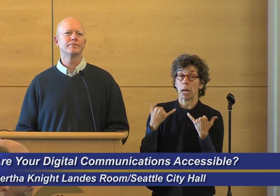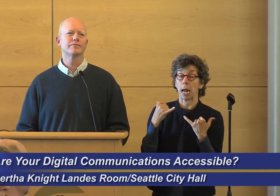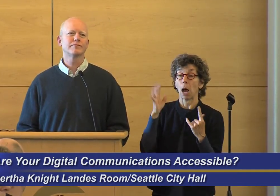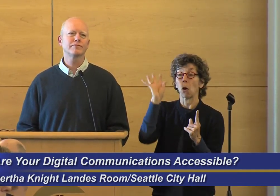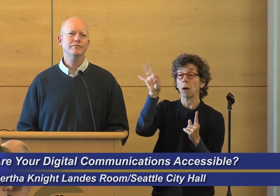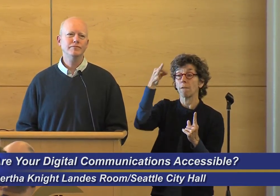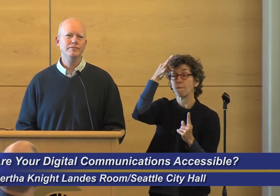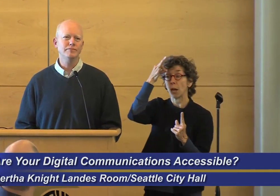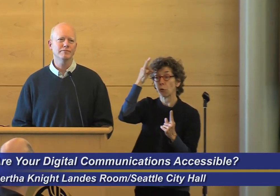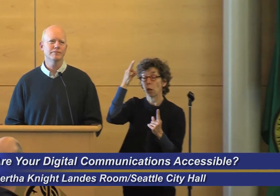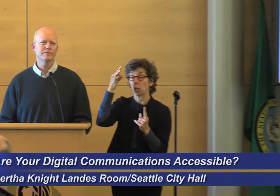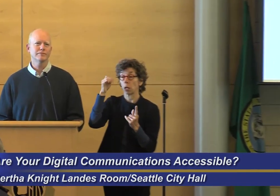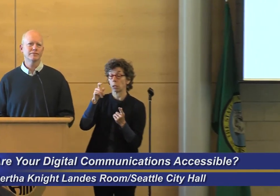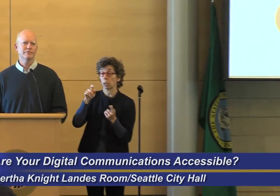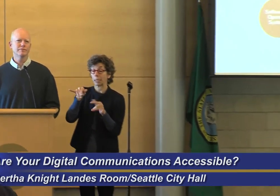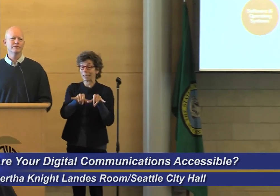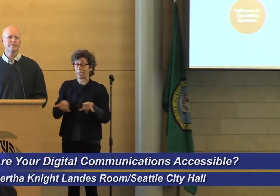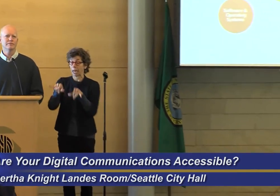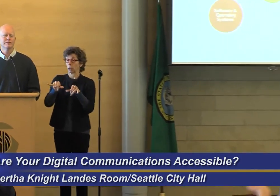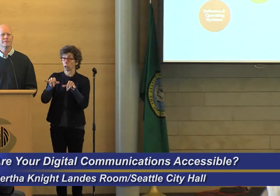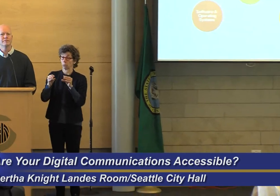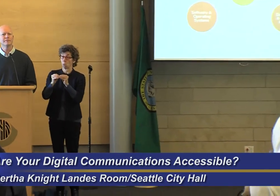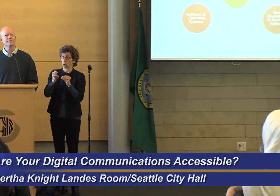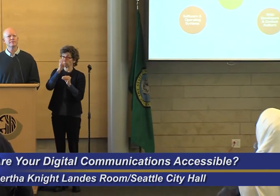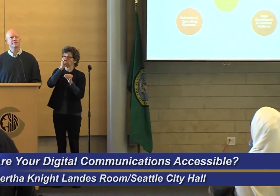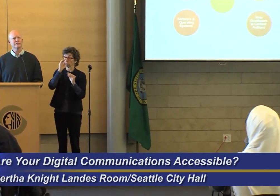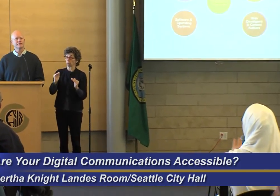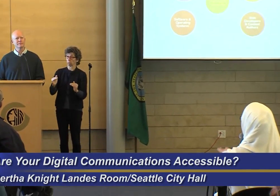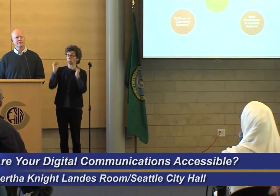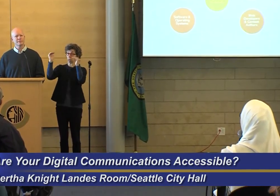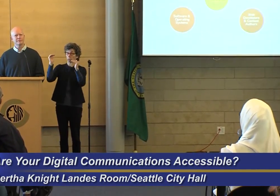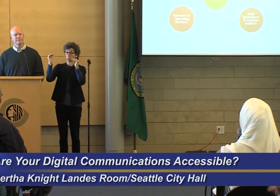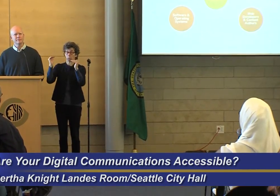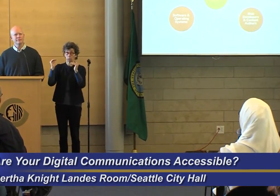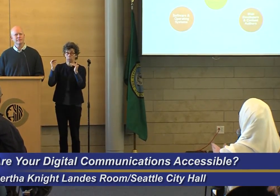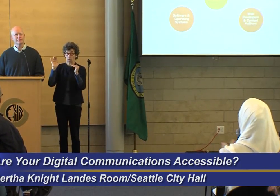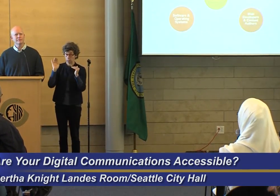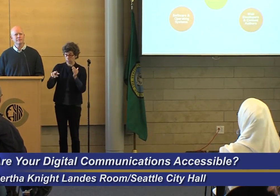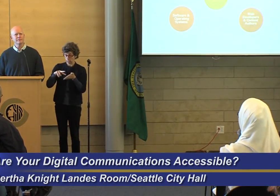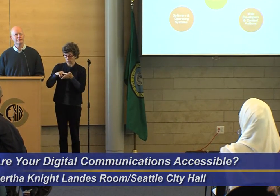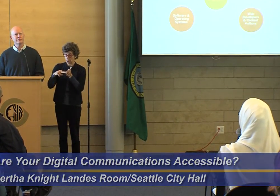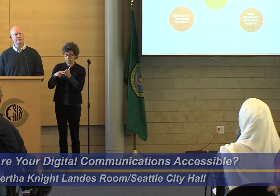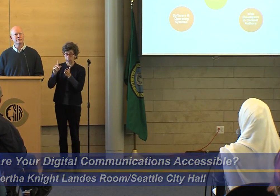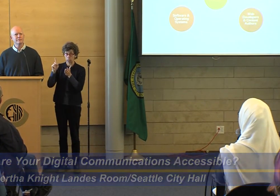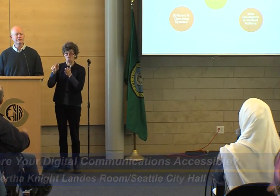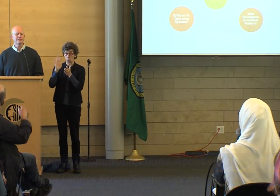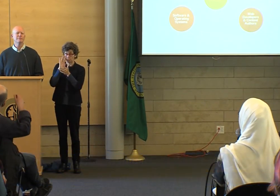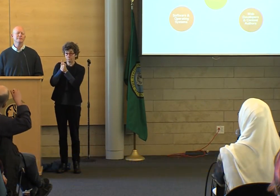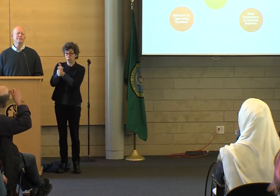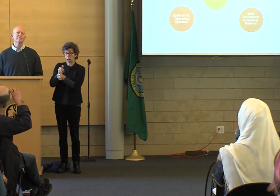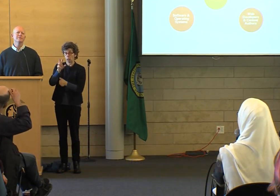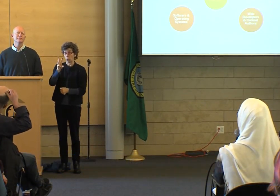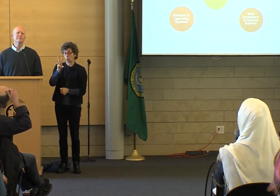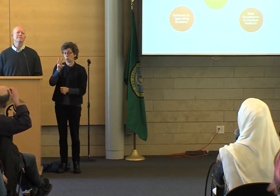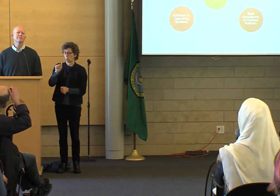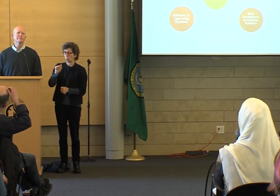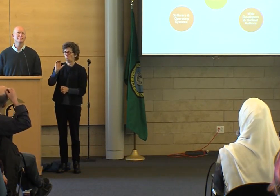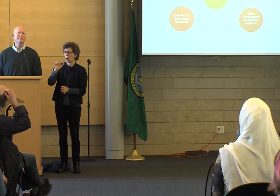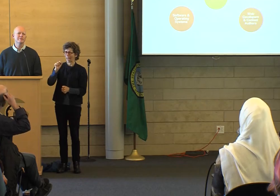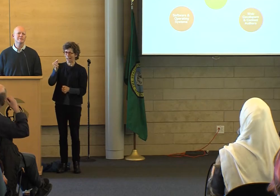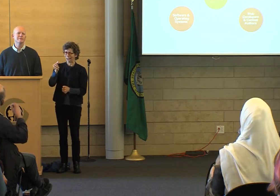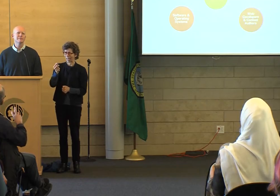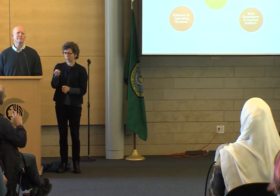aware of accessibility and create, and just follow a couple of steps to make sure that your document is accessible. Hi, and my question is the